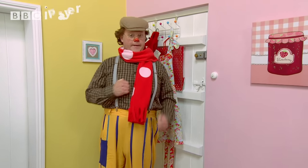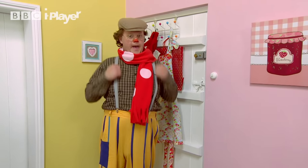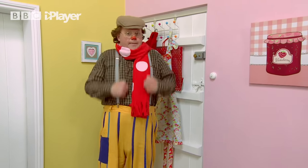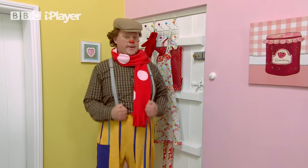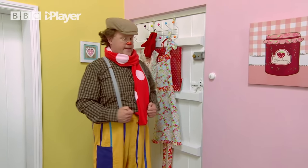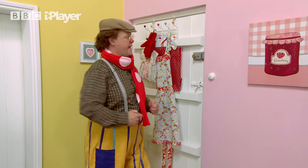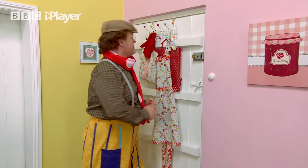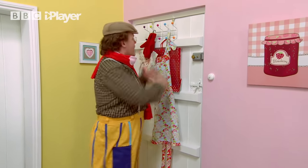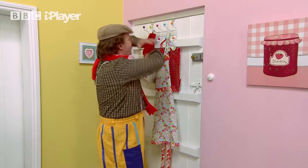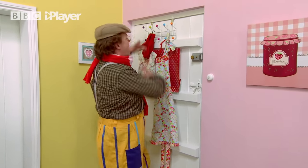coat